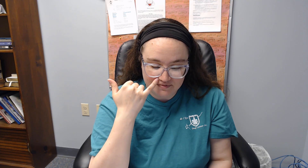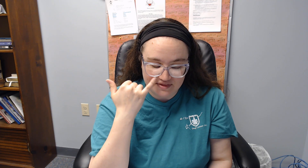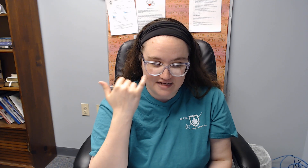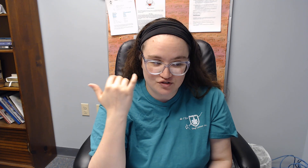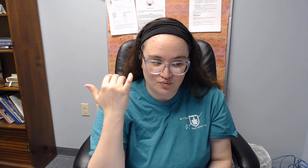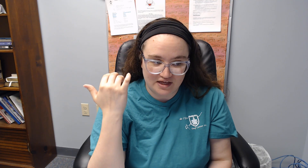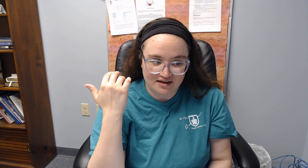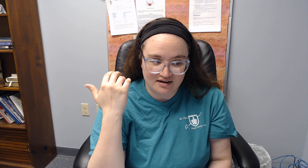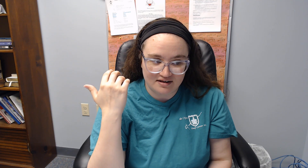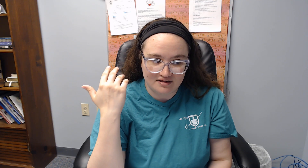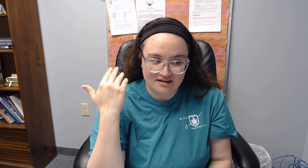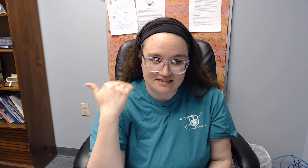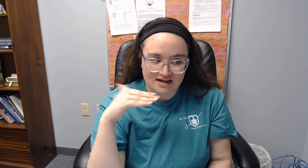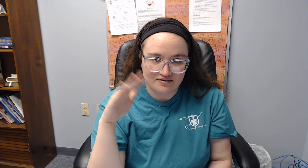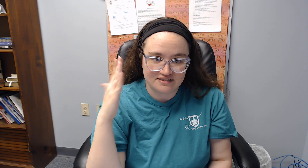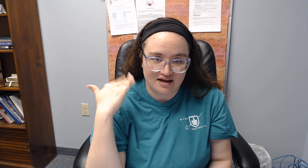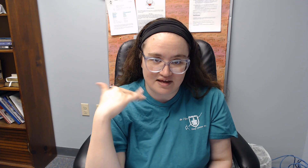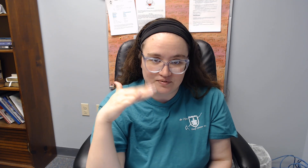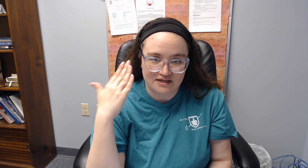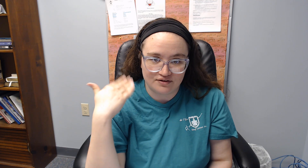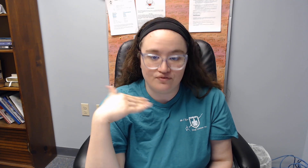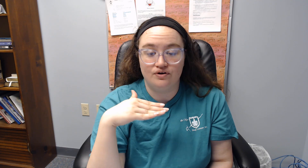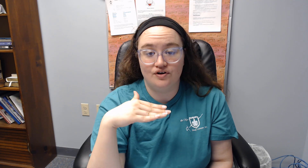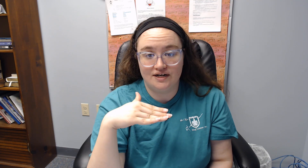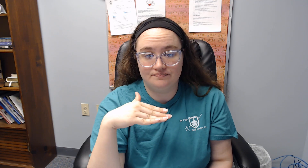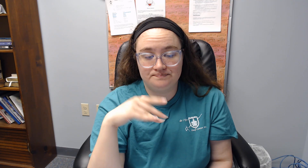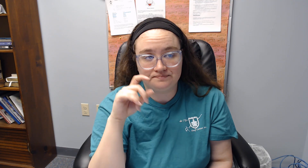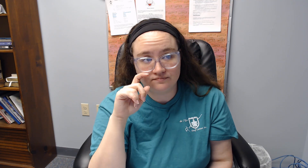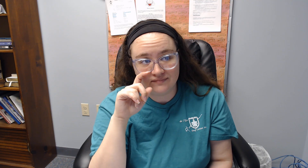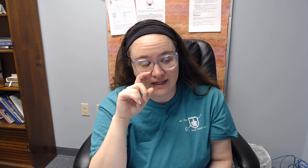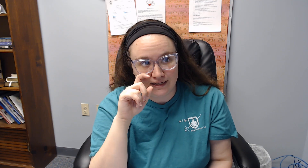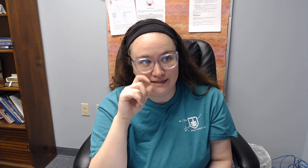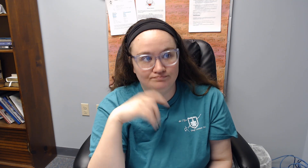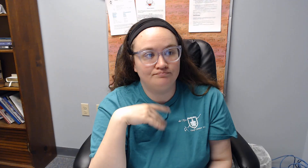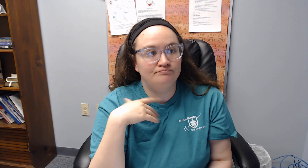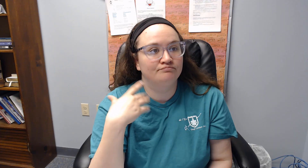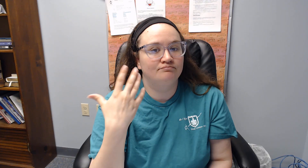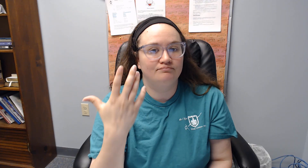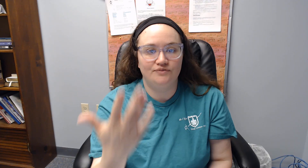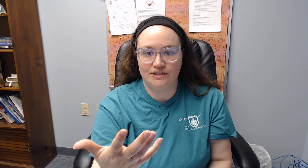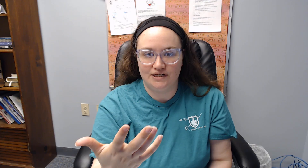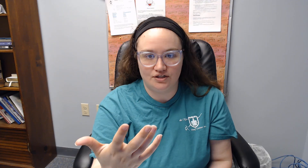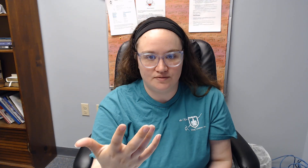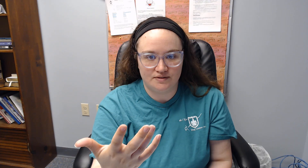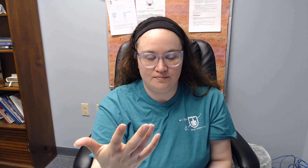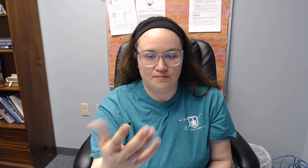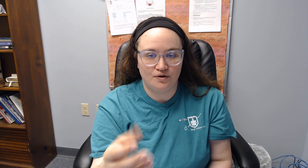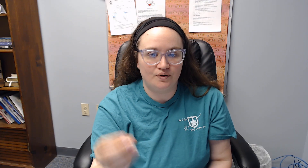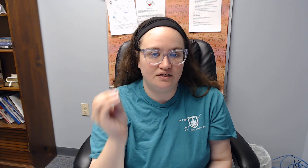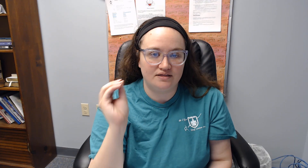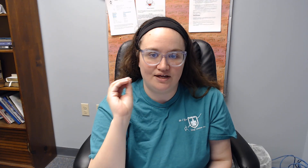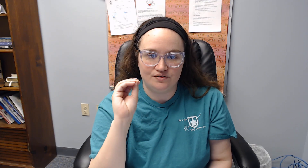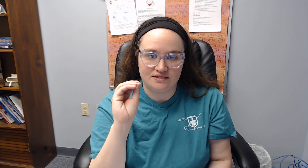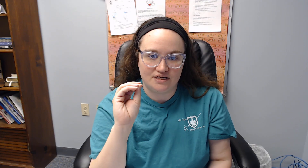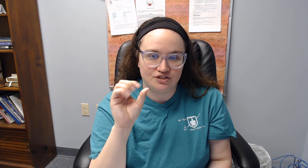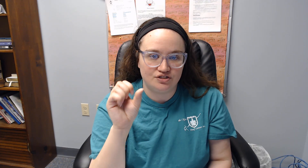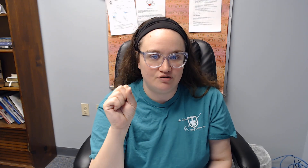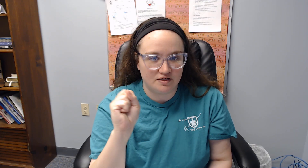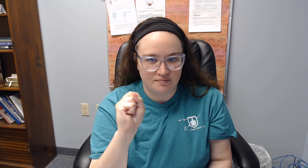That's when the sound is not able to get through your ear. Again, your eardrum could be broken. That eustachian tube could be